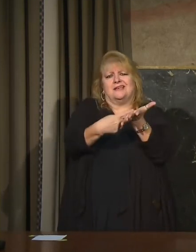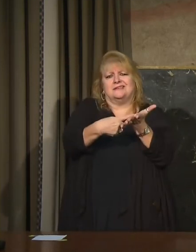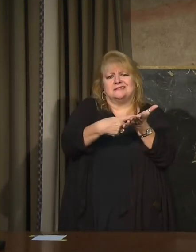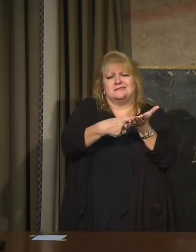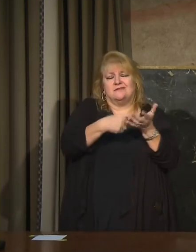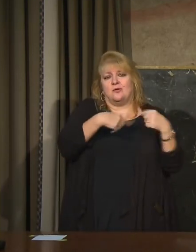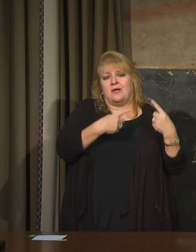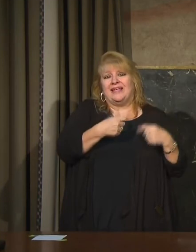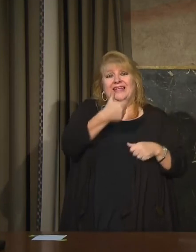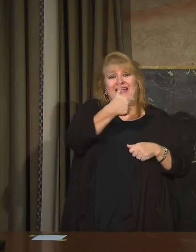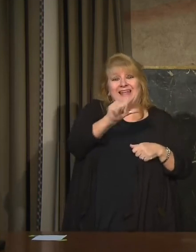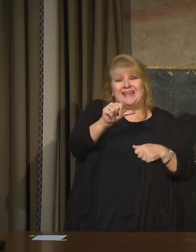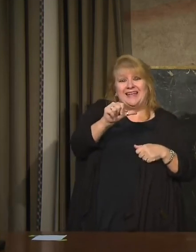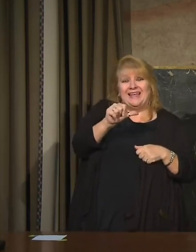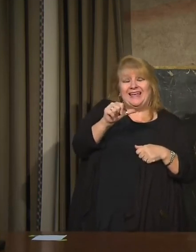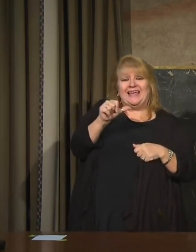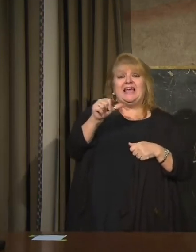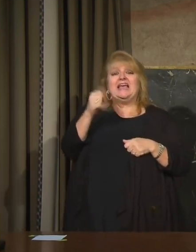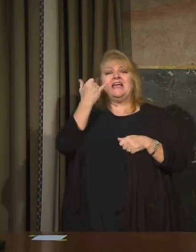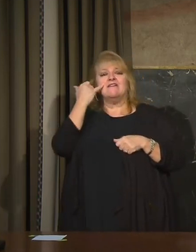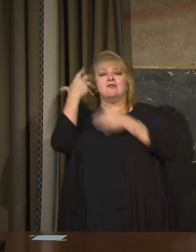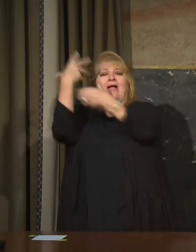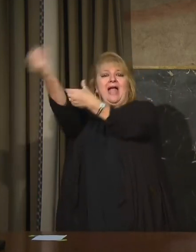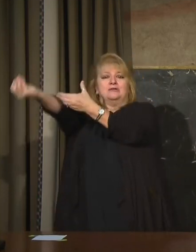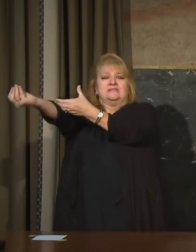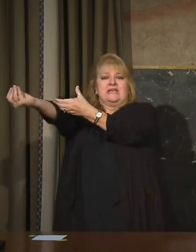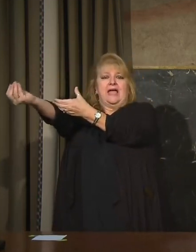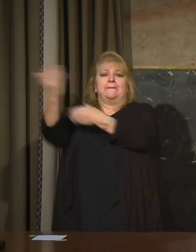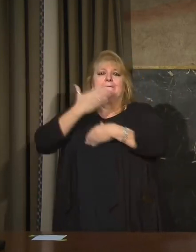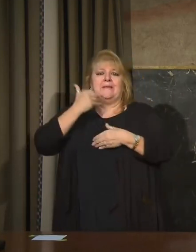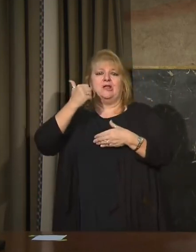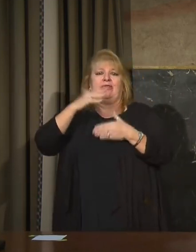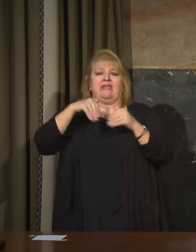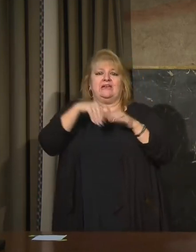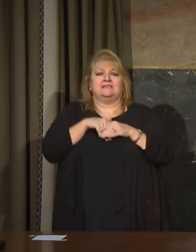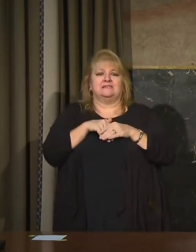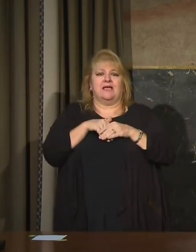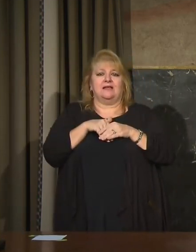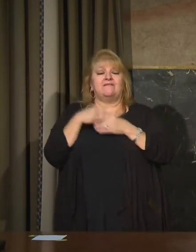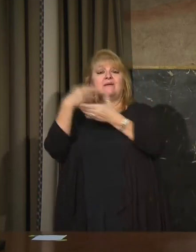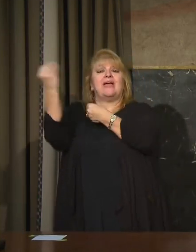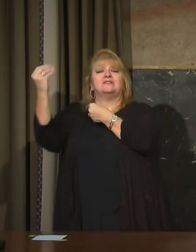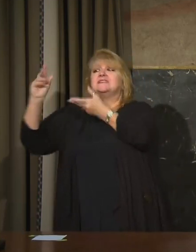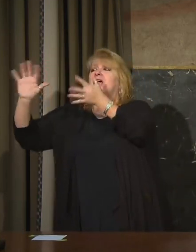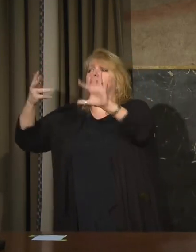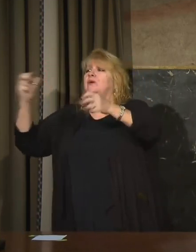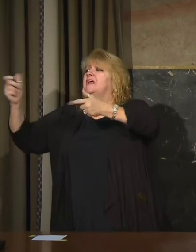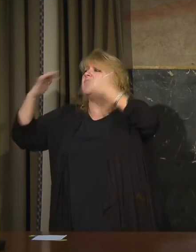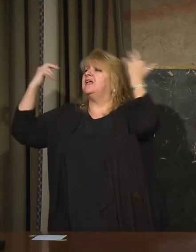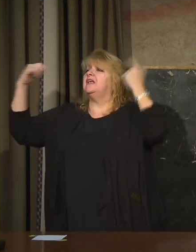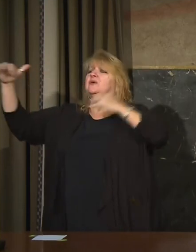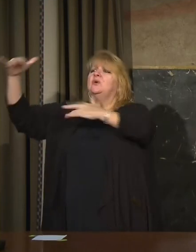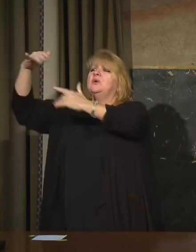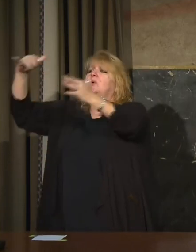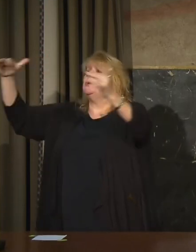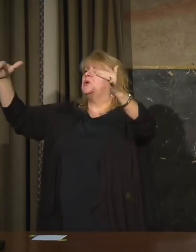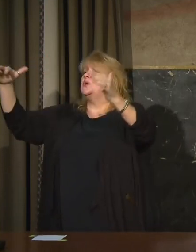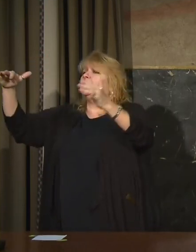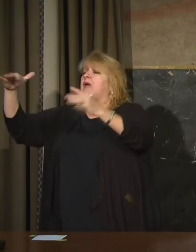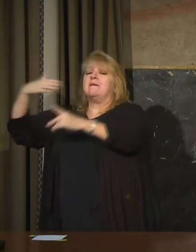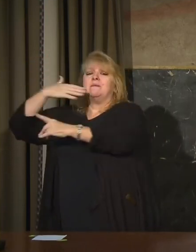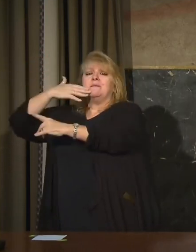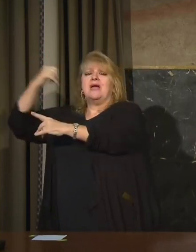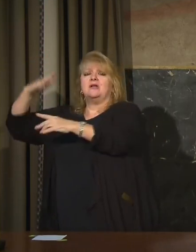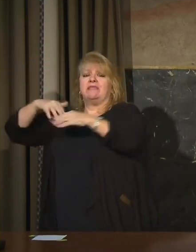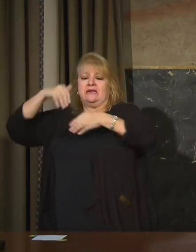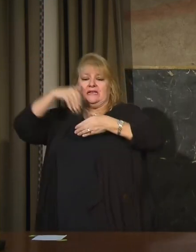Any event outside is safer than that same event inside. I want you to support your restaurants, but